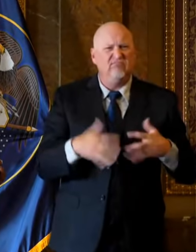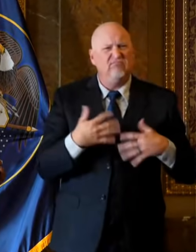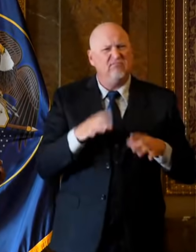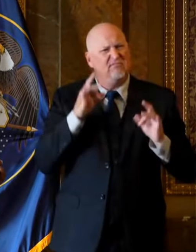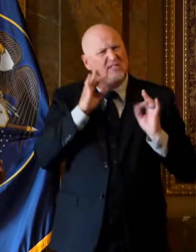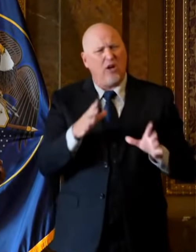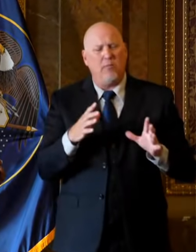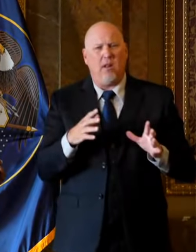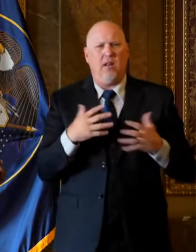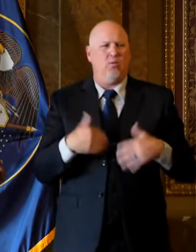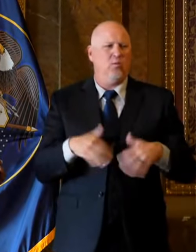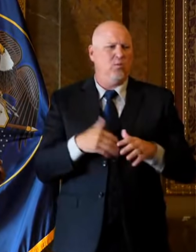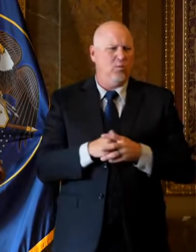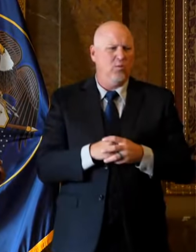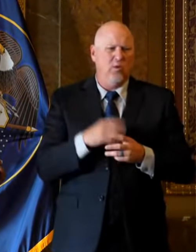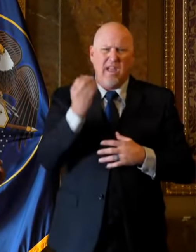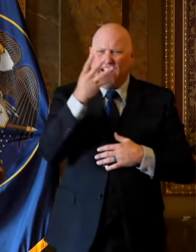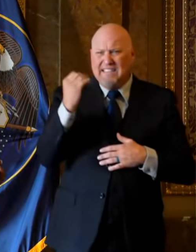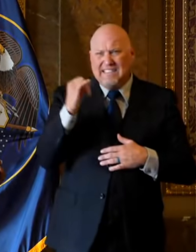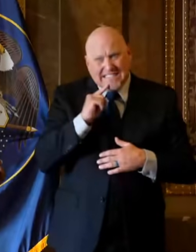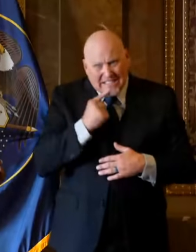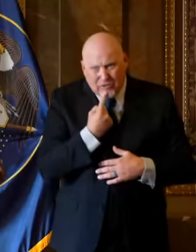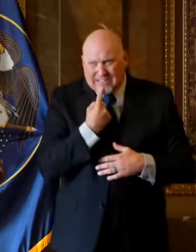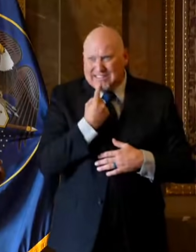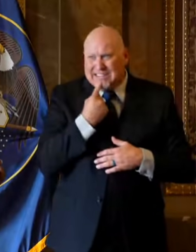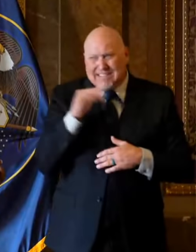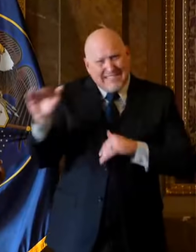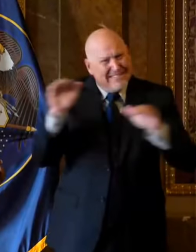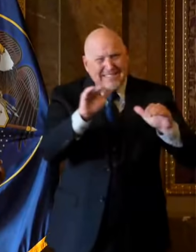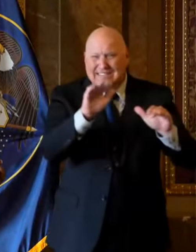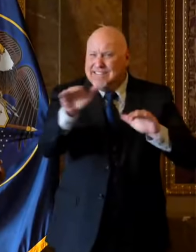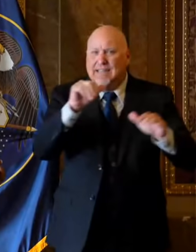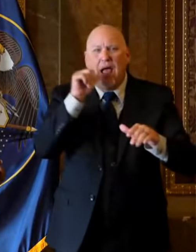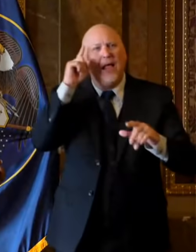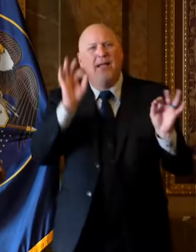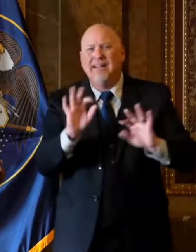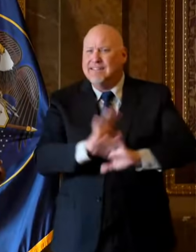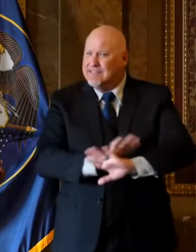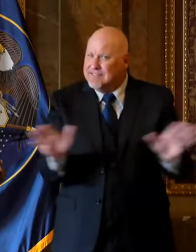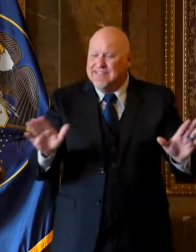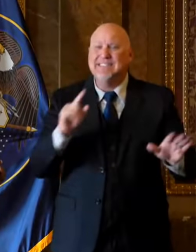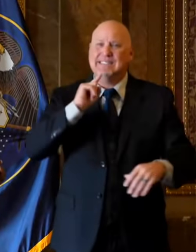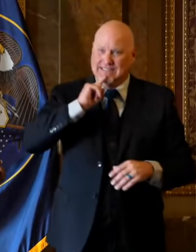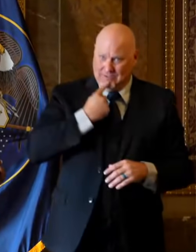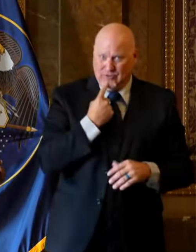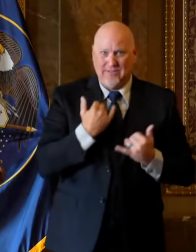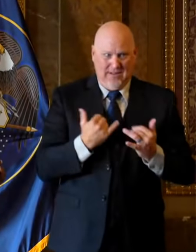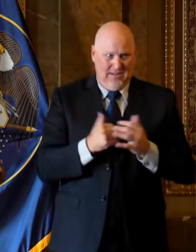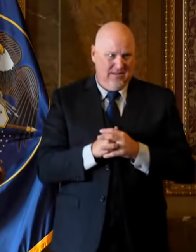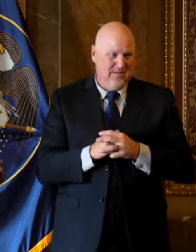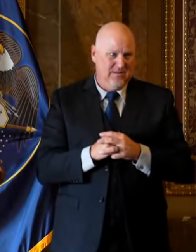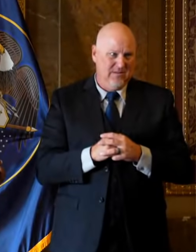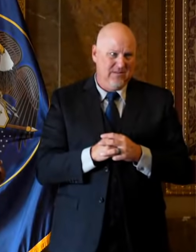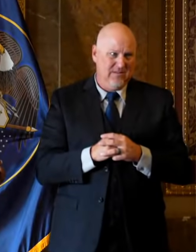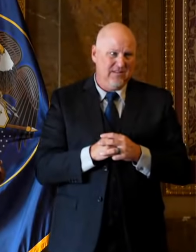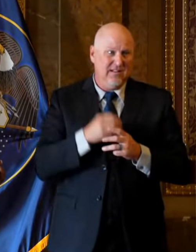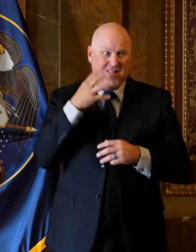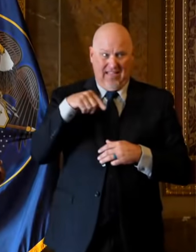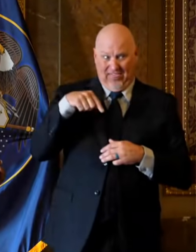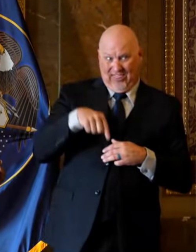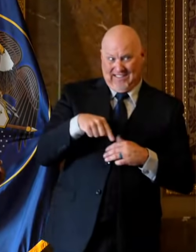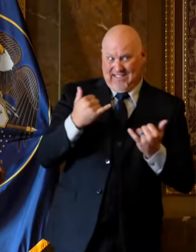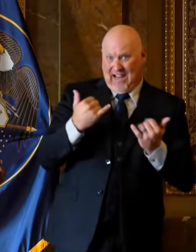real serious condition that we're in right now as a state as we face this pandemic, this new surge in this pandemic once